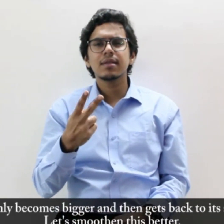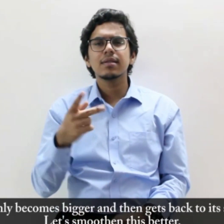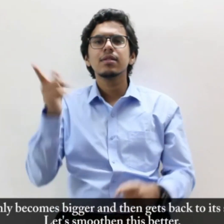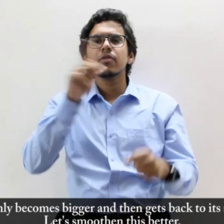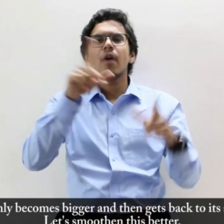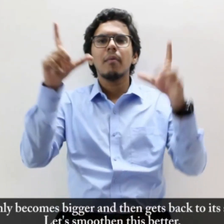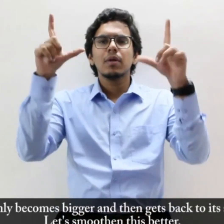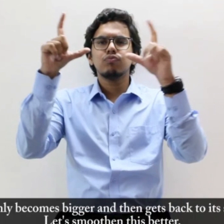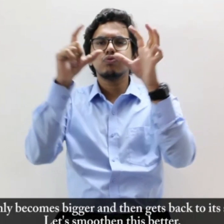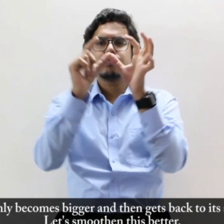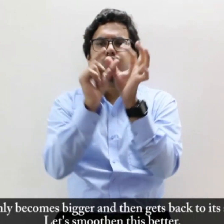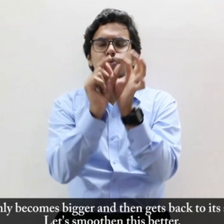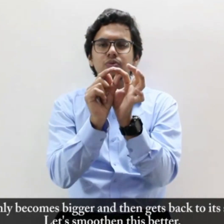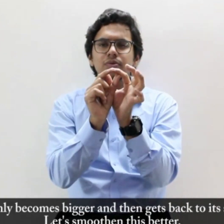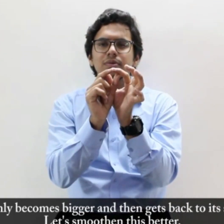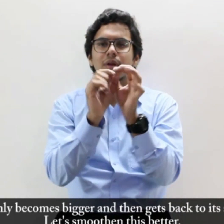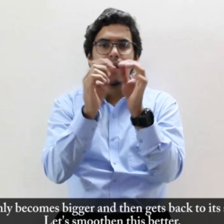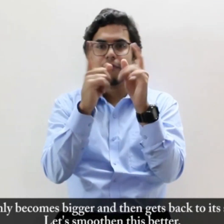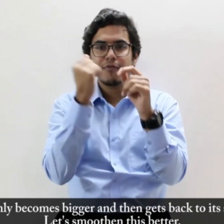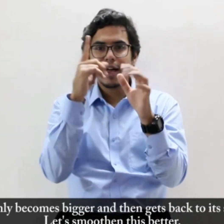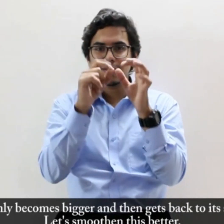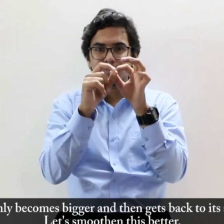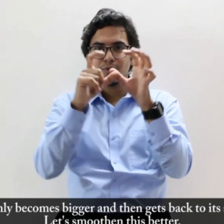small size again. Let's smoothen this better.